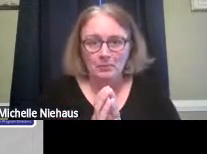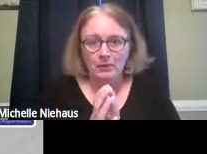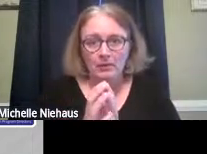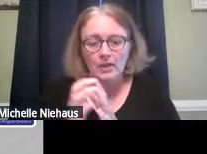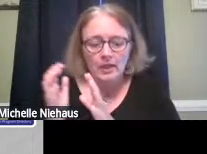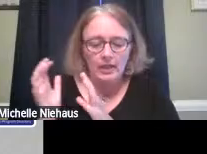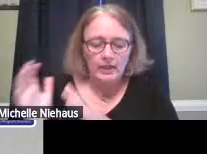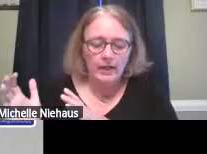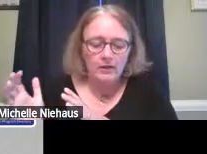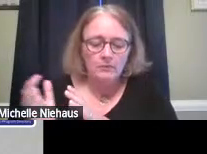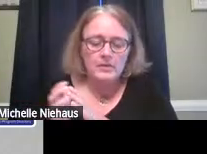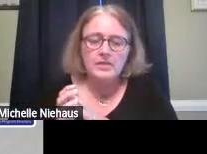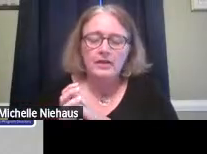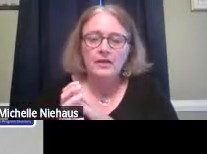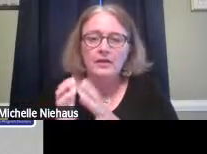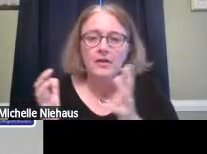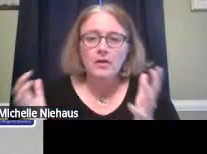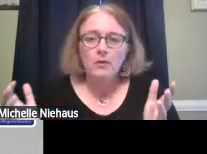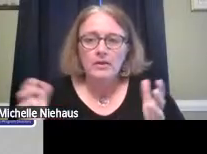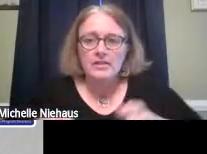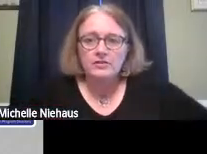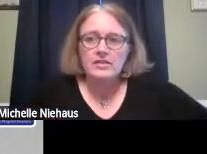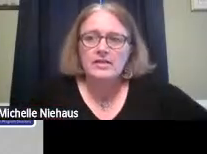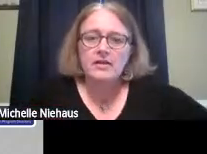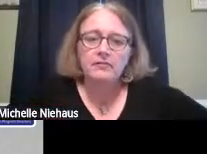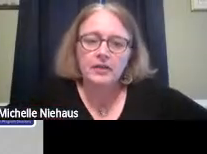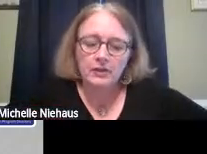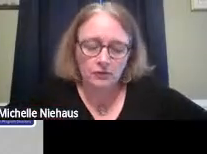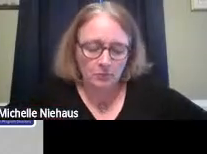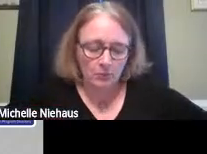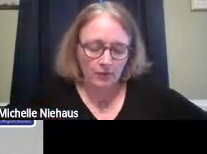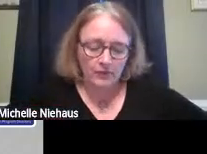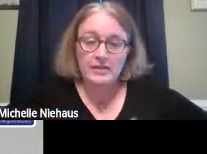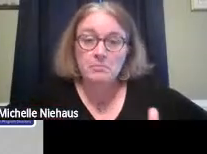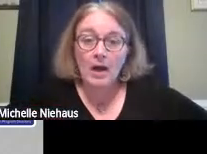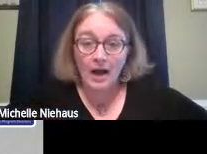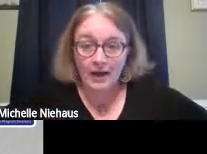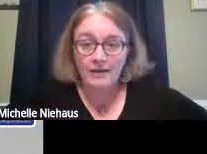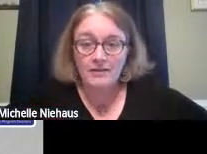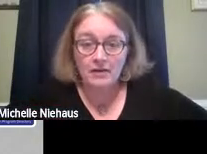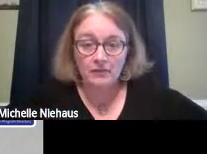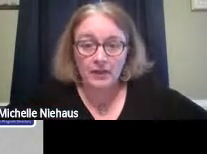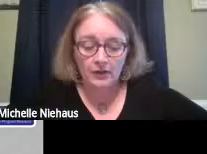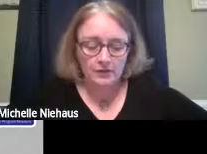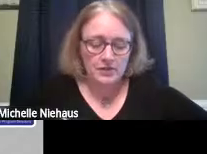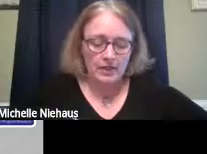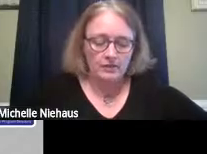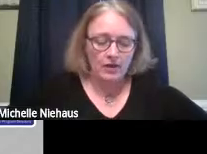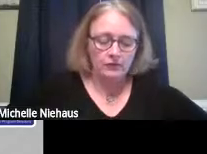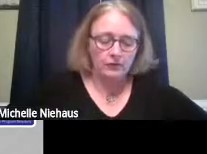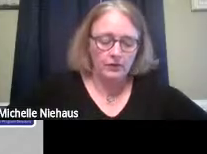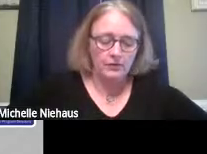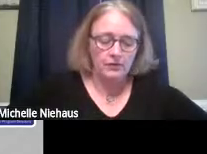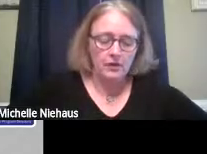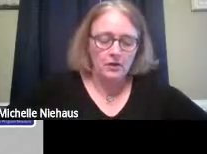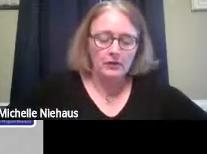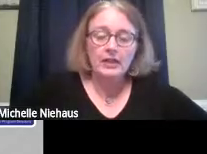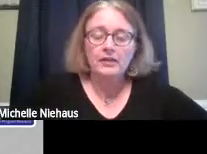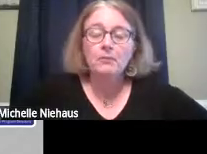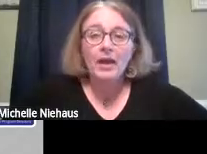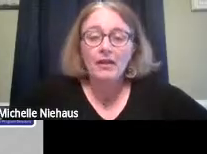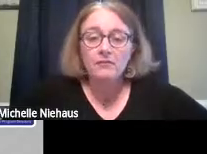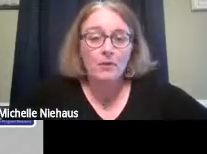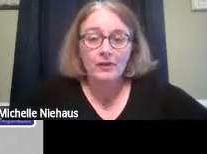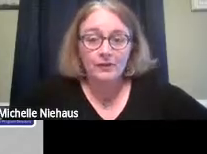hearing people. And now we're seeing organizations like DEAFLEAD doing more things by deaf leaders, and Dr. Logan